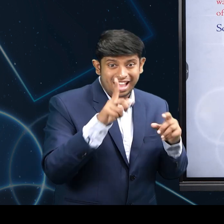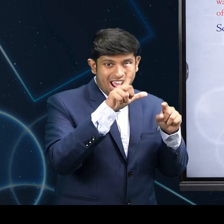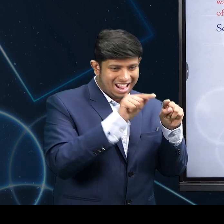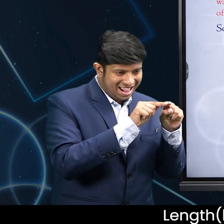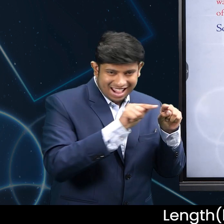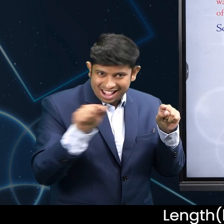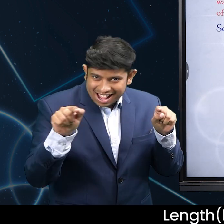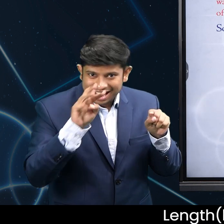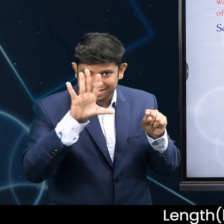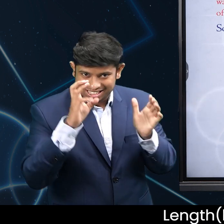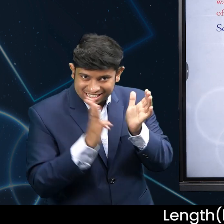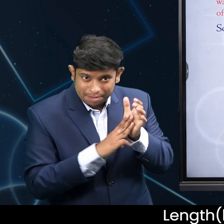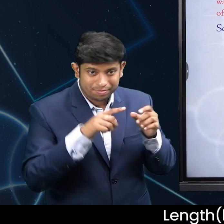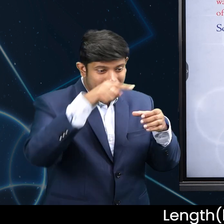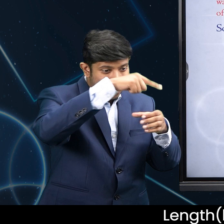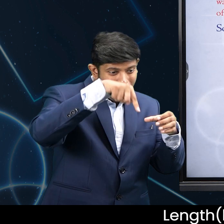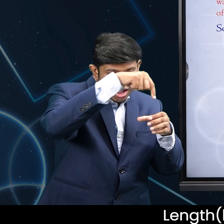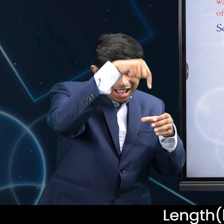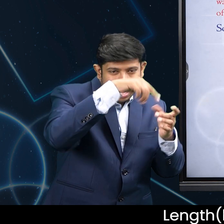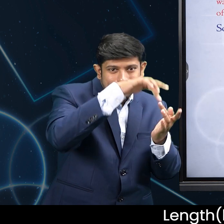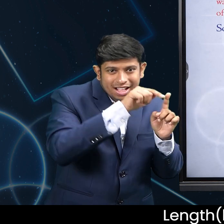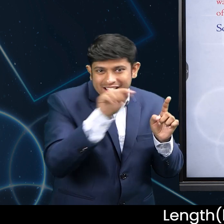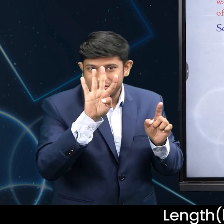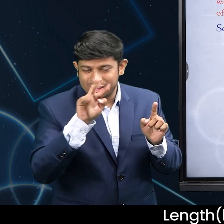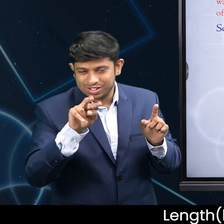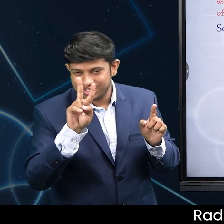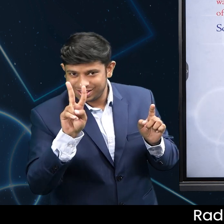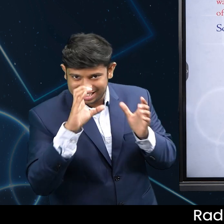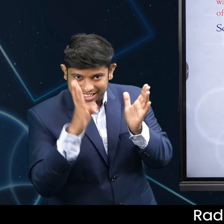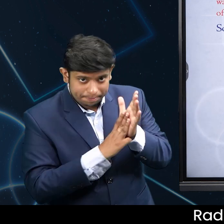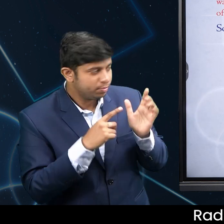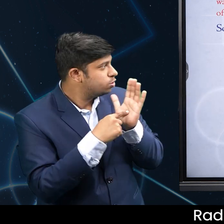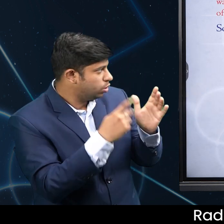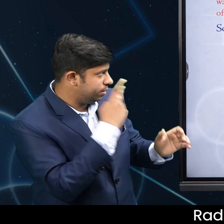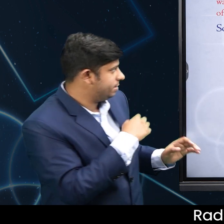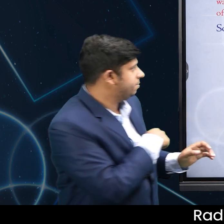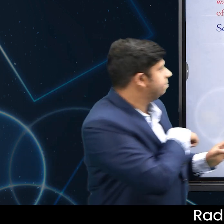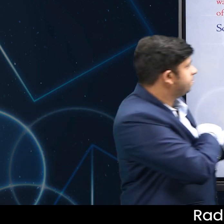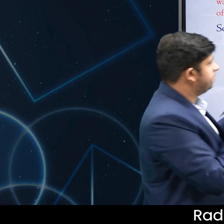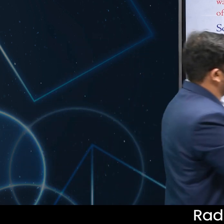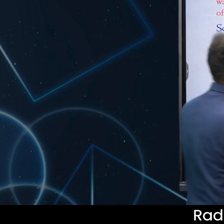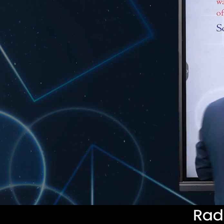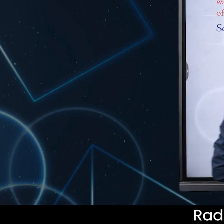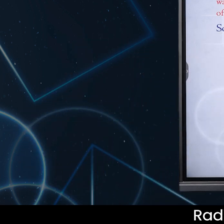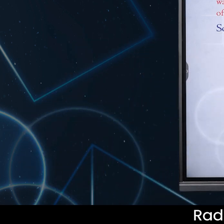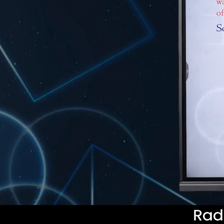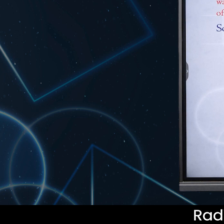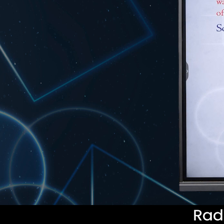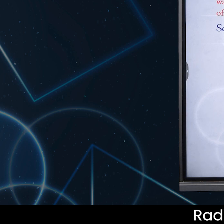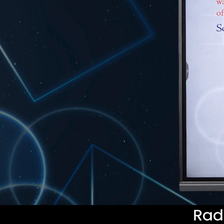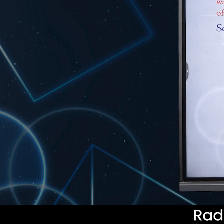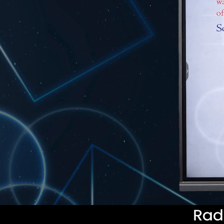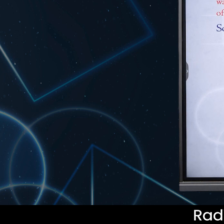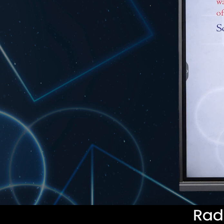Given length of the cylinder is equal to 35 cm, radius of the cylinder is equal to 4.2 cm.